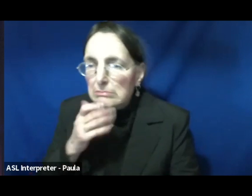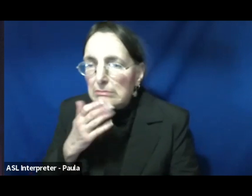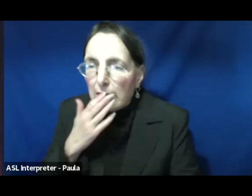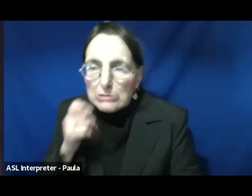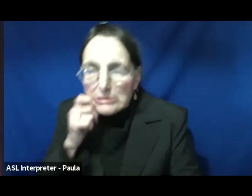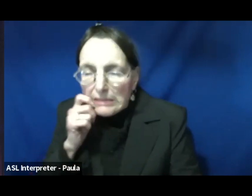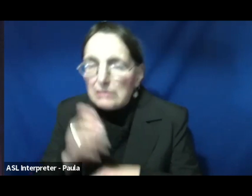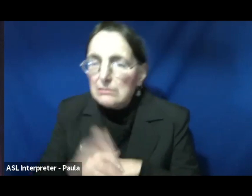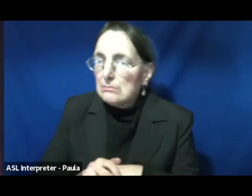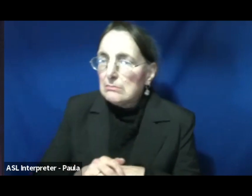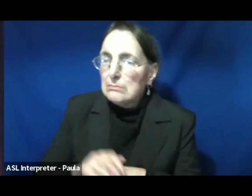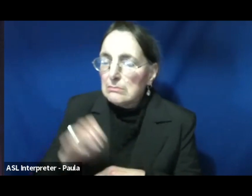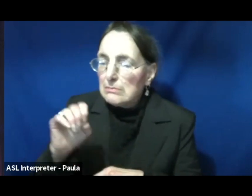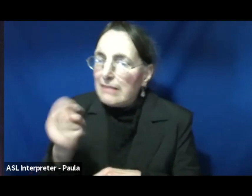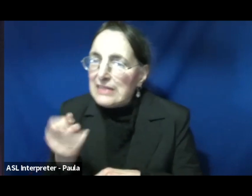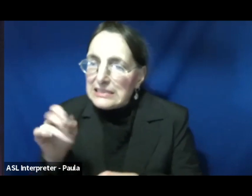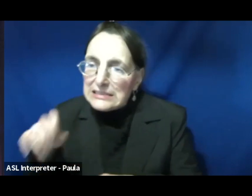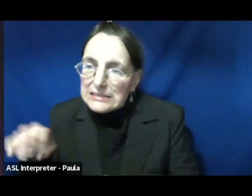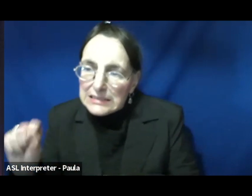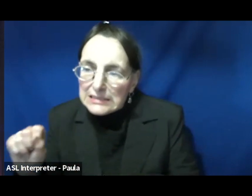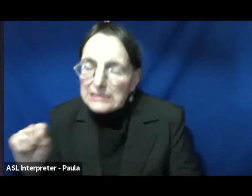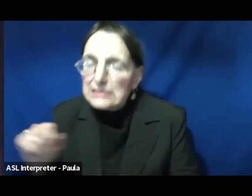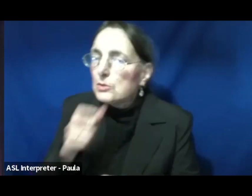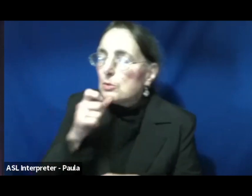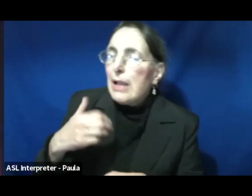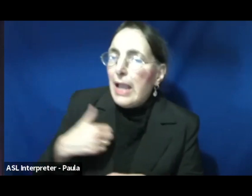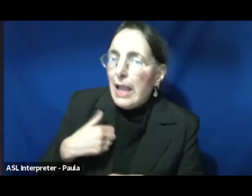lot of experience from their grandparents, their parents about this